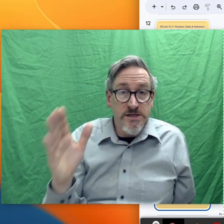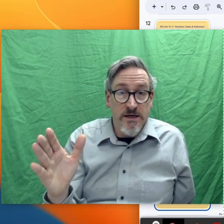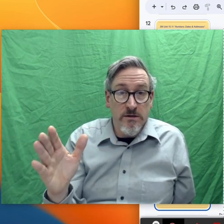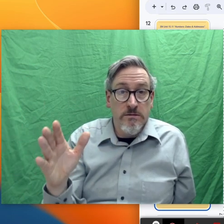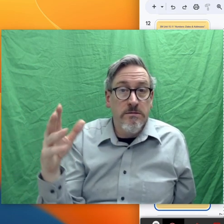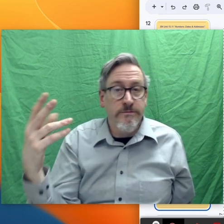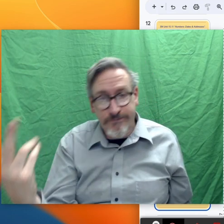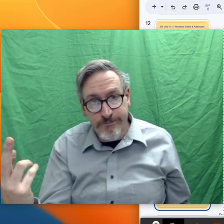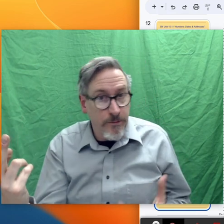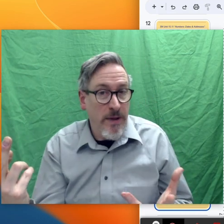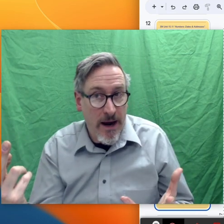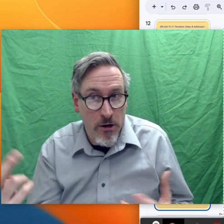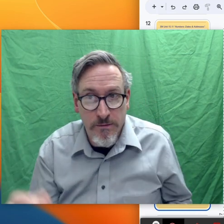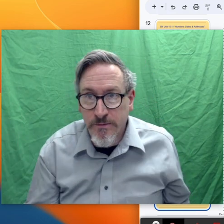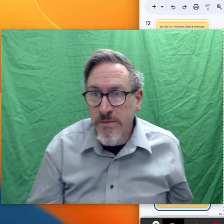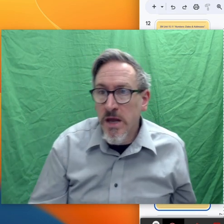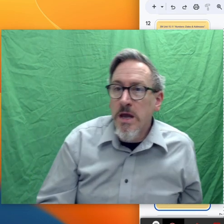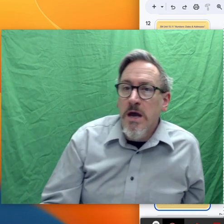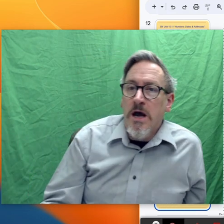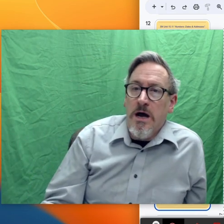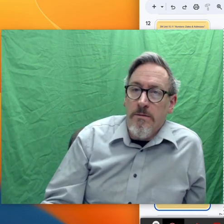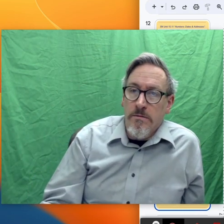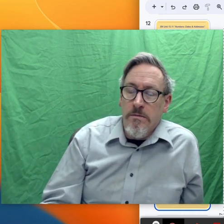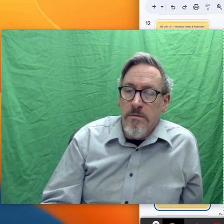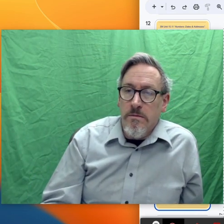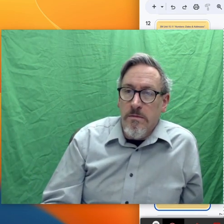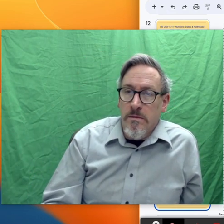single, single, pair.